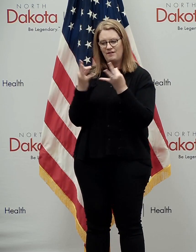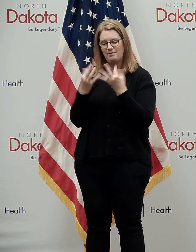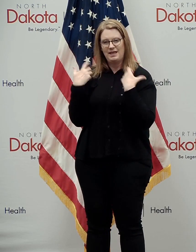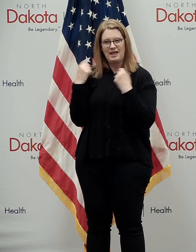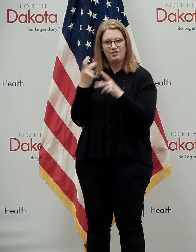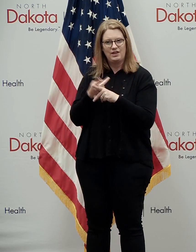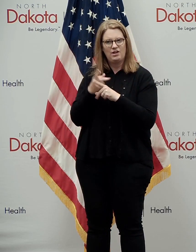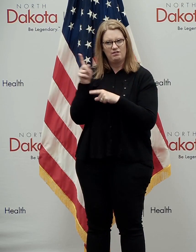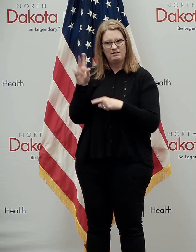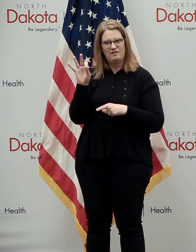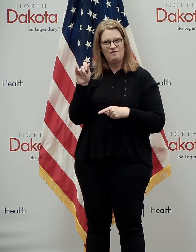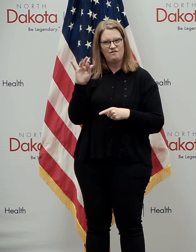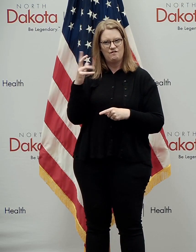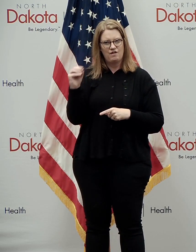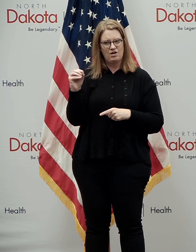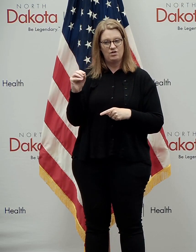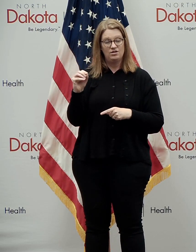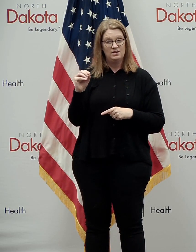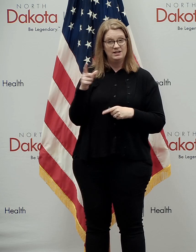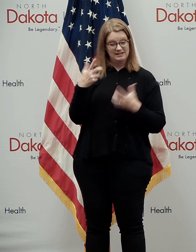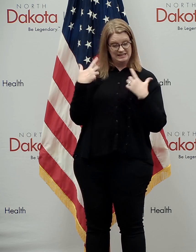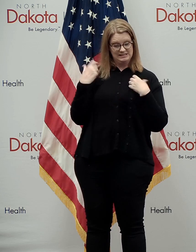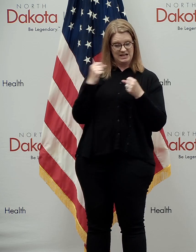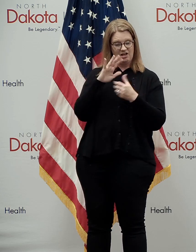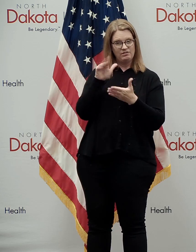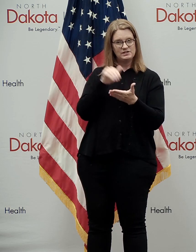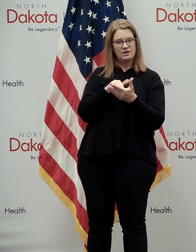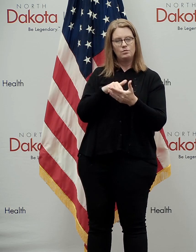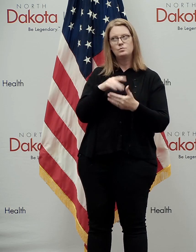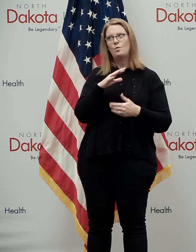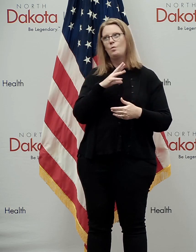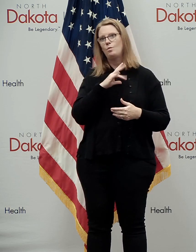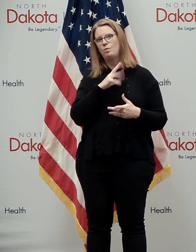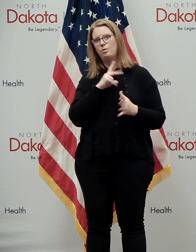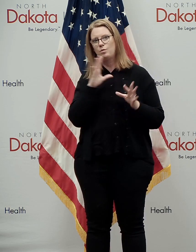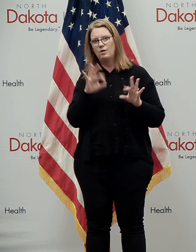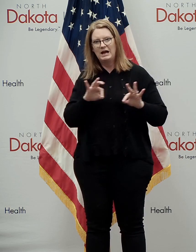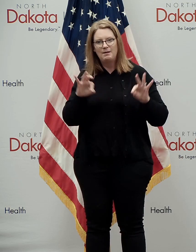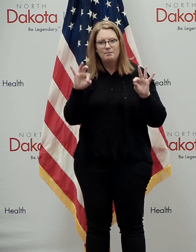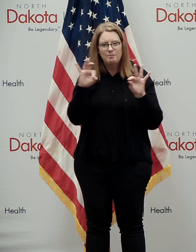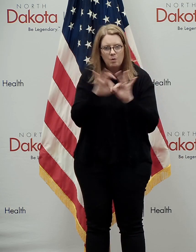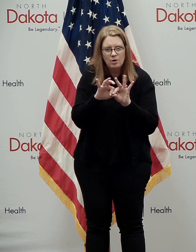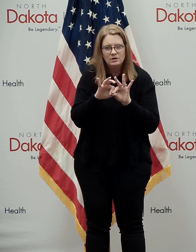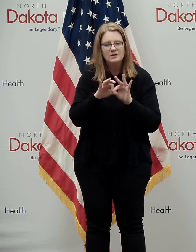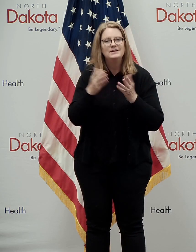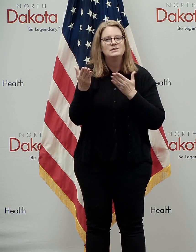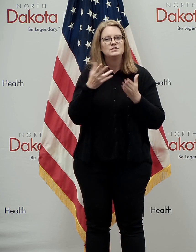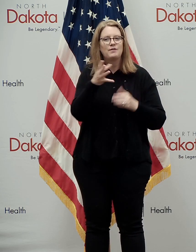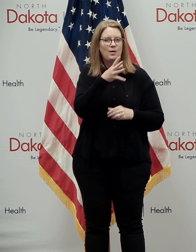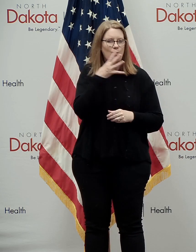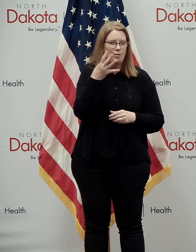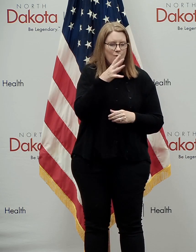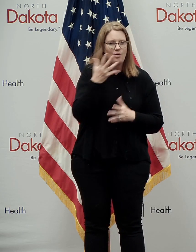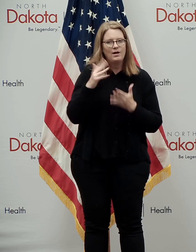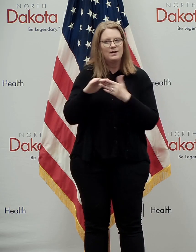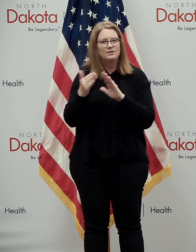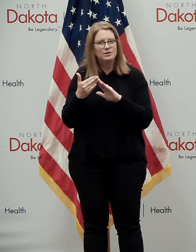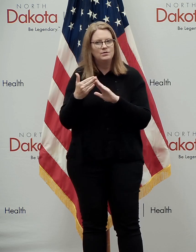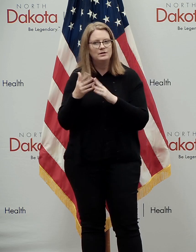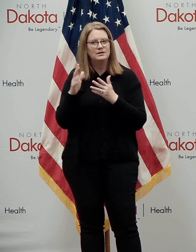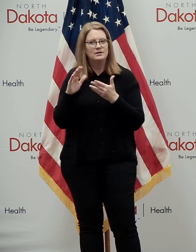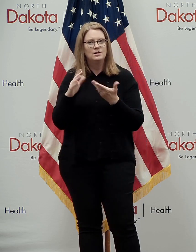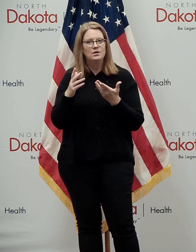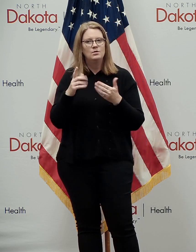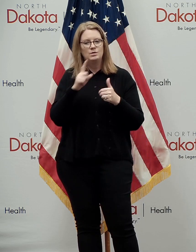in Fargo. These health centers are a critical element in the health system in North Dakota, serving rural and urban communities with primary